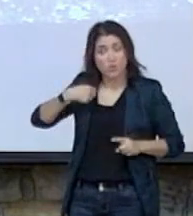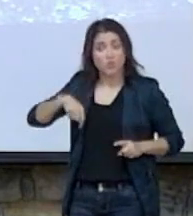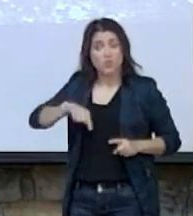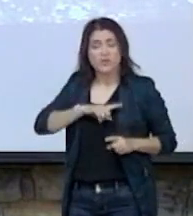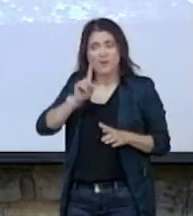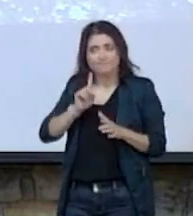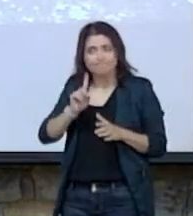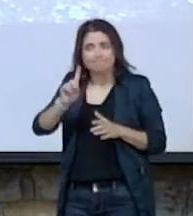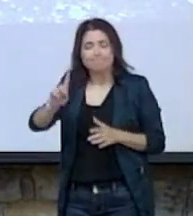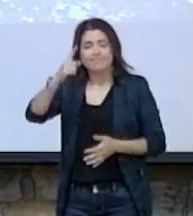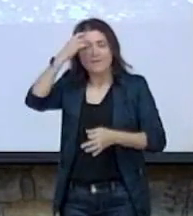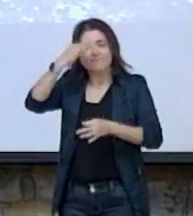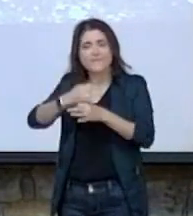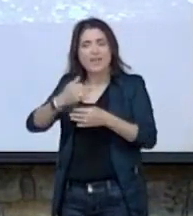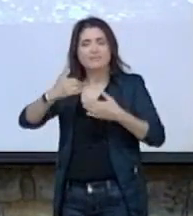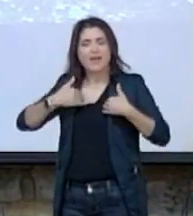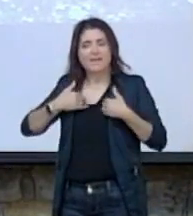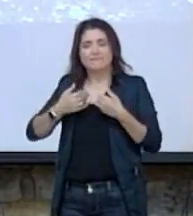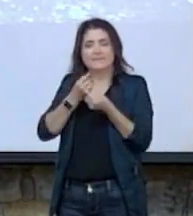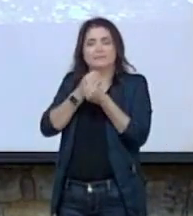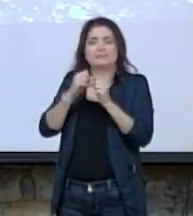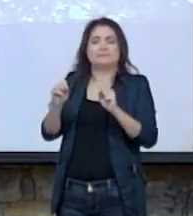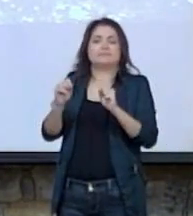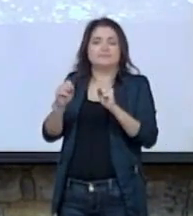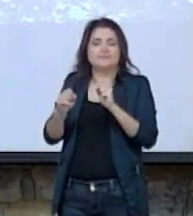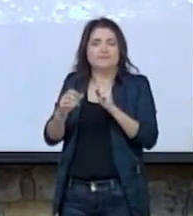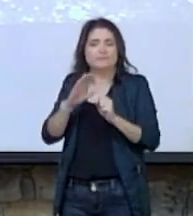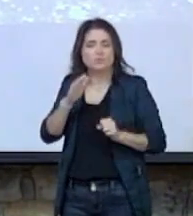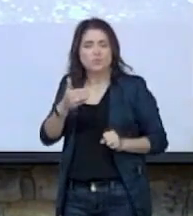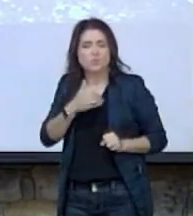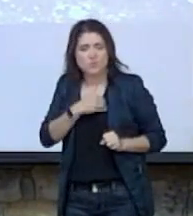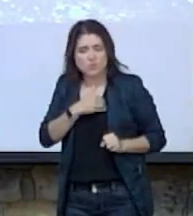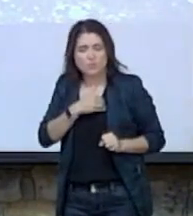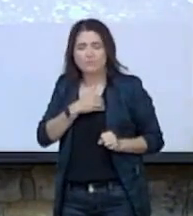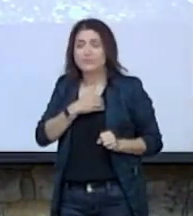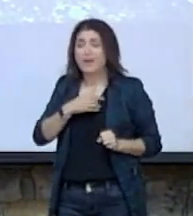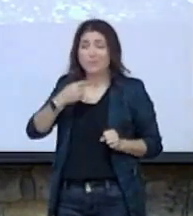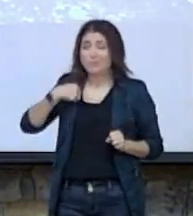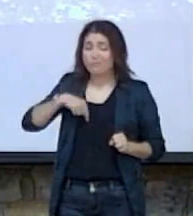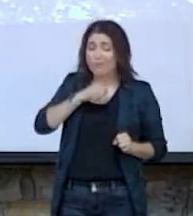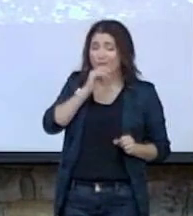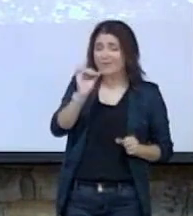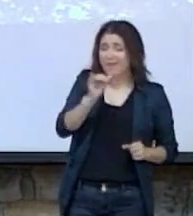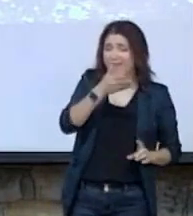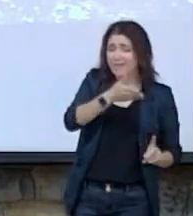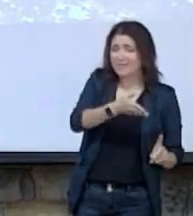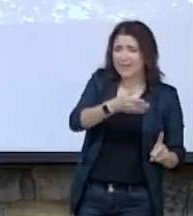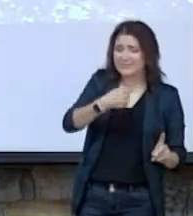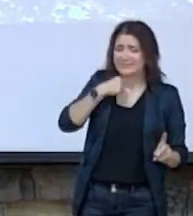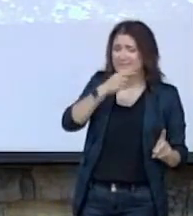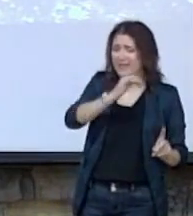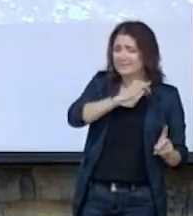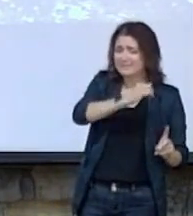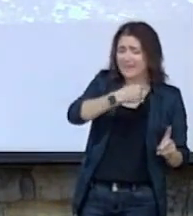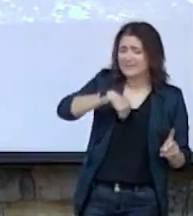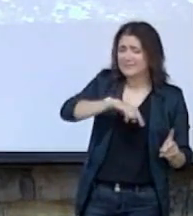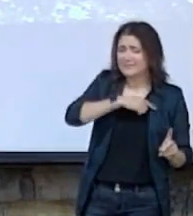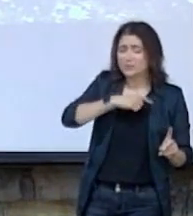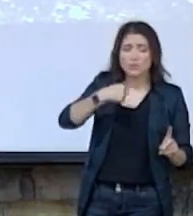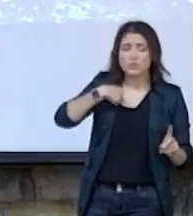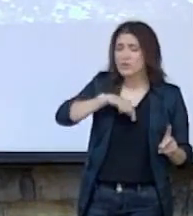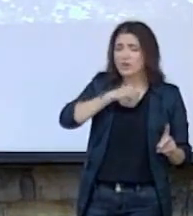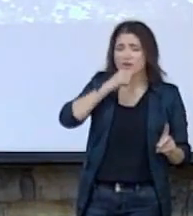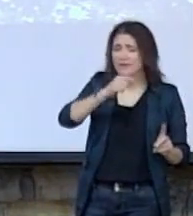their souls. He gives this warning about unfaithfulness. He says, but we're not like that. That's not us. We're not the ones that are going to